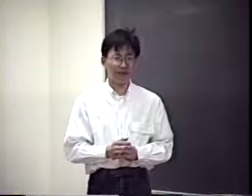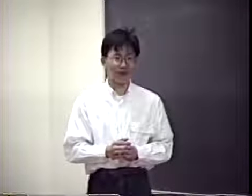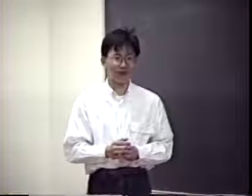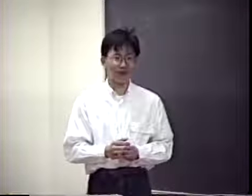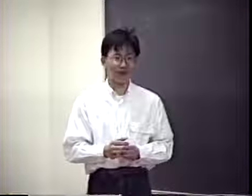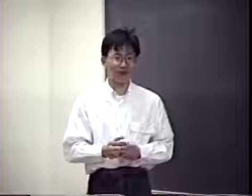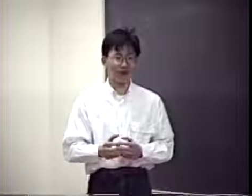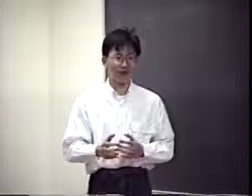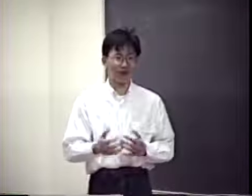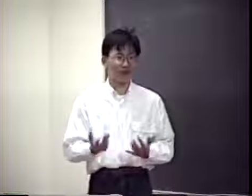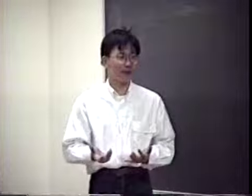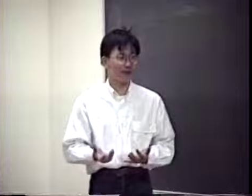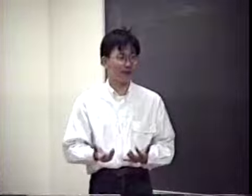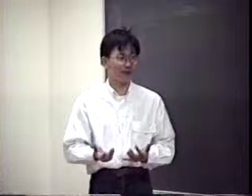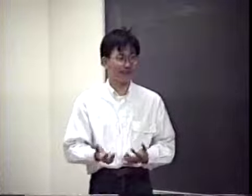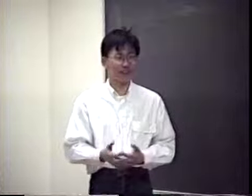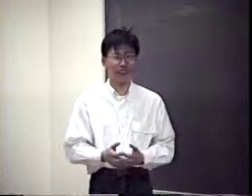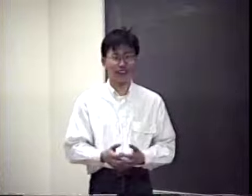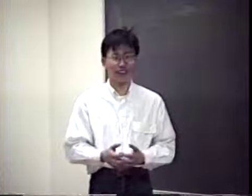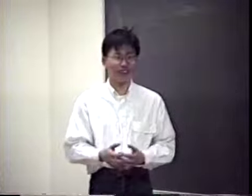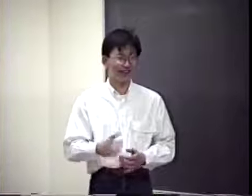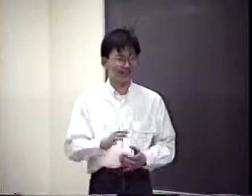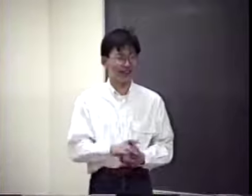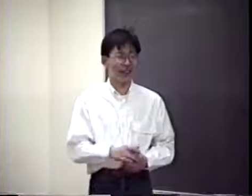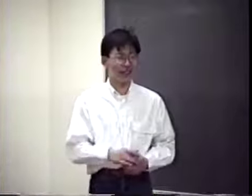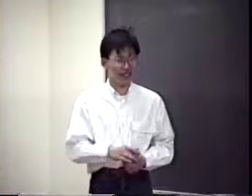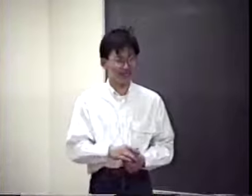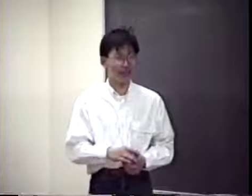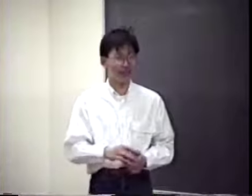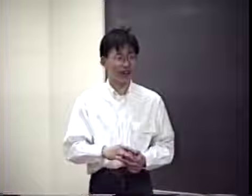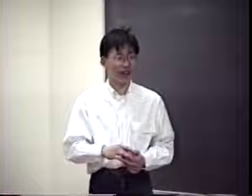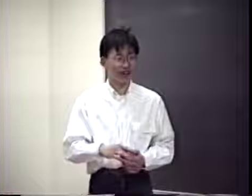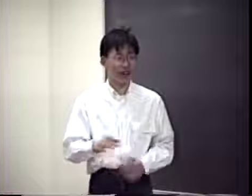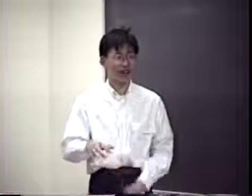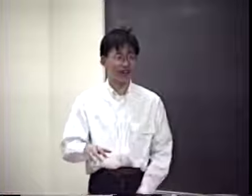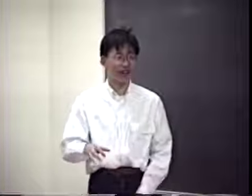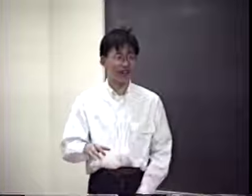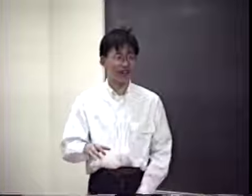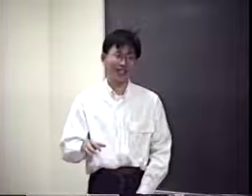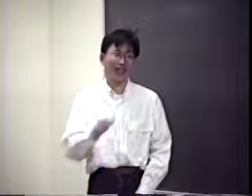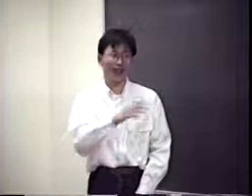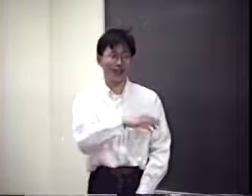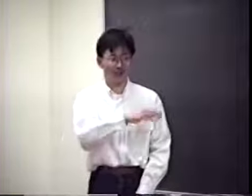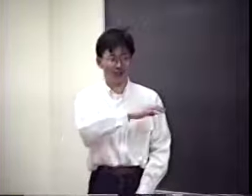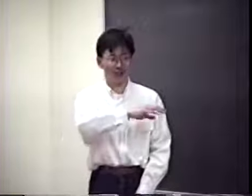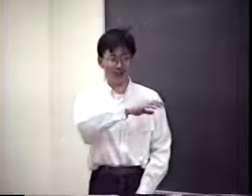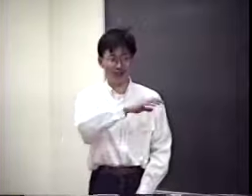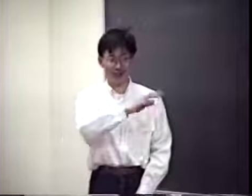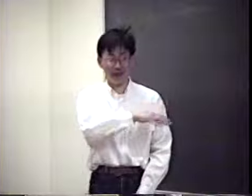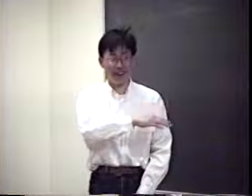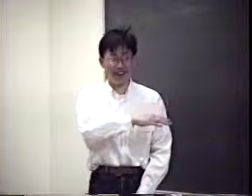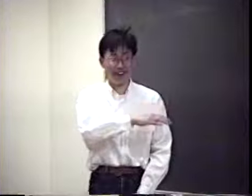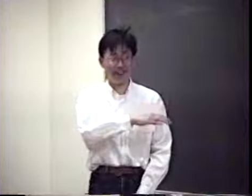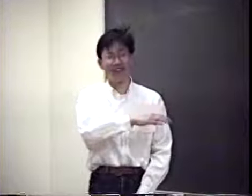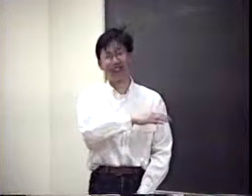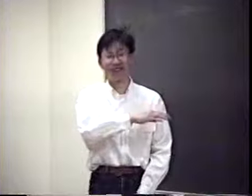from the newspaper, someone say that the Indian Native Americans is come from China thousands of